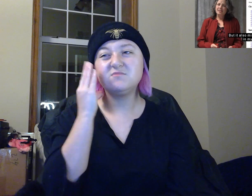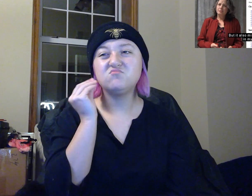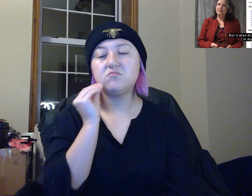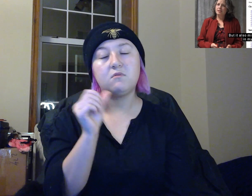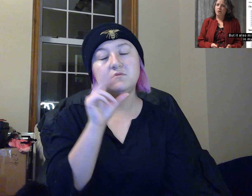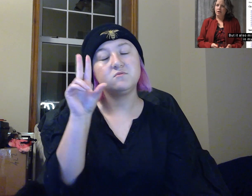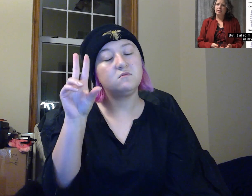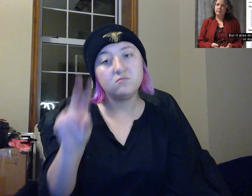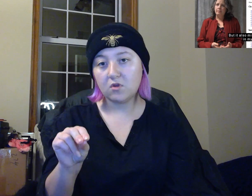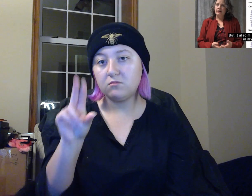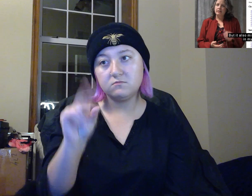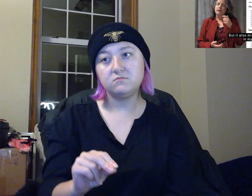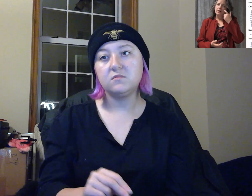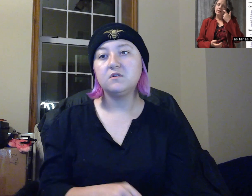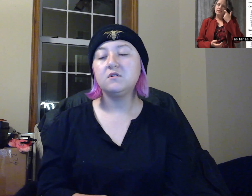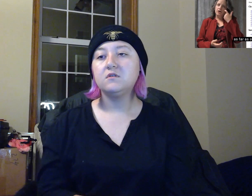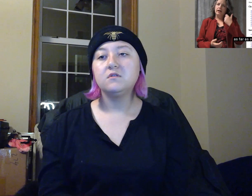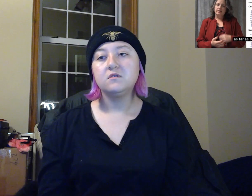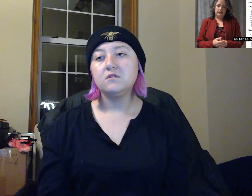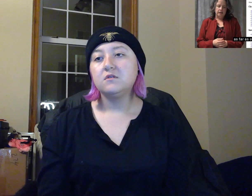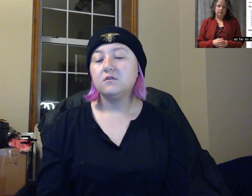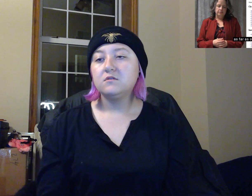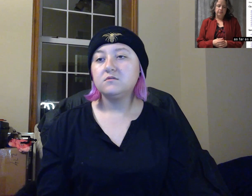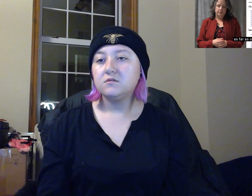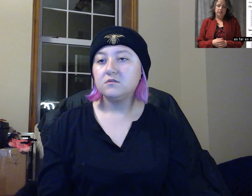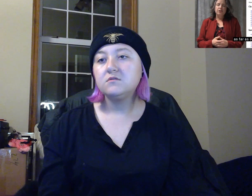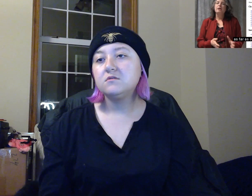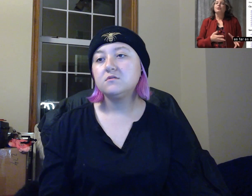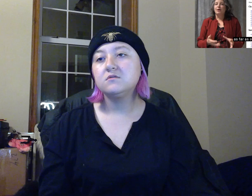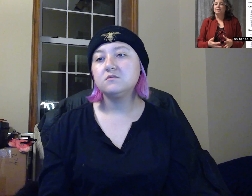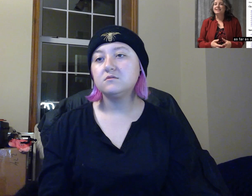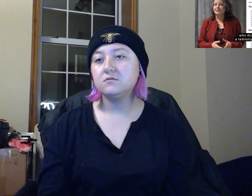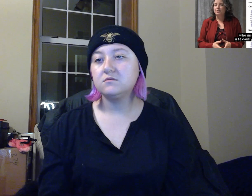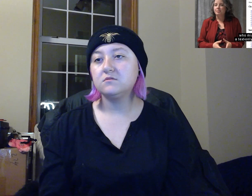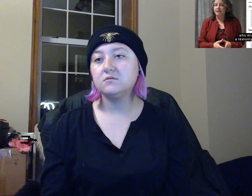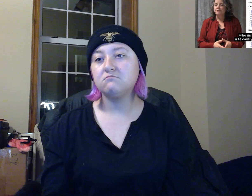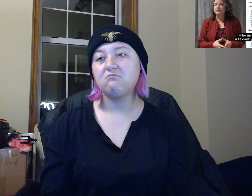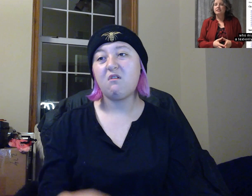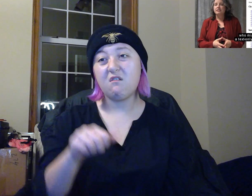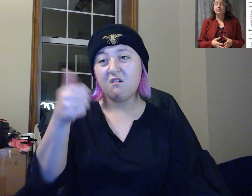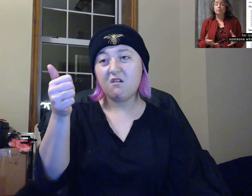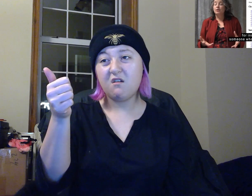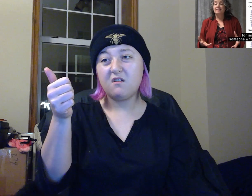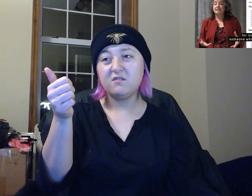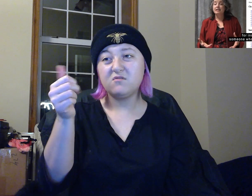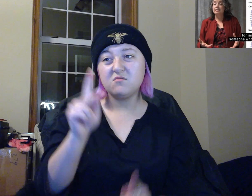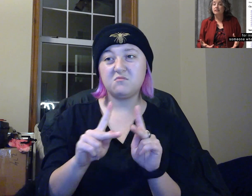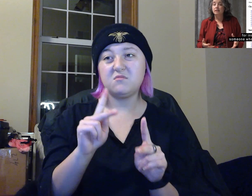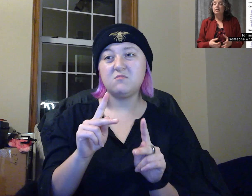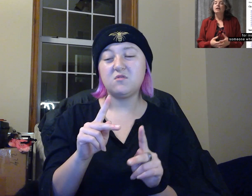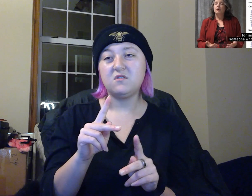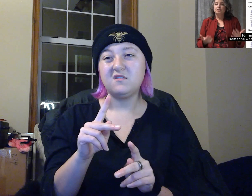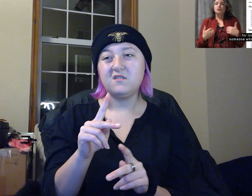But it also misses the mark, in my mind, as far as other people who might want a text-only website. For instance, it's someone who has